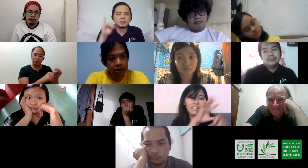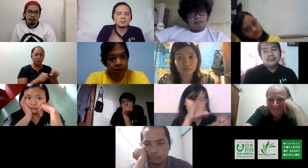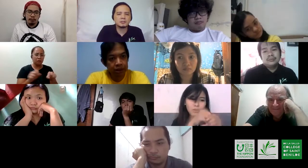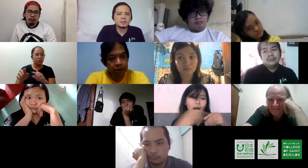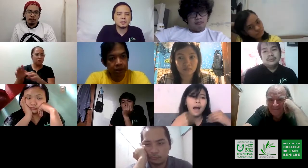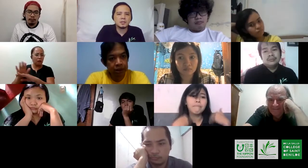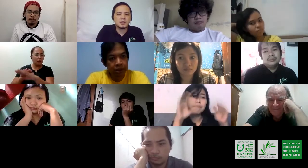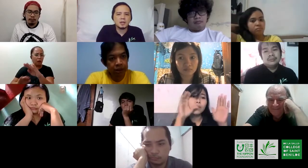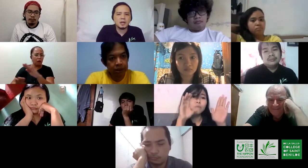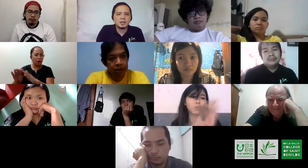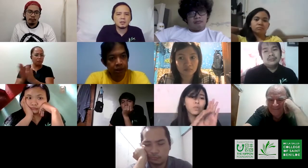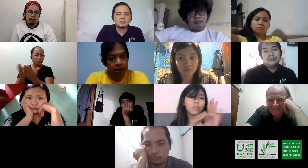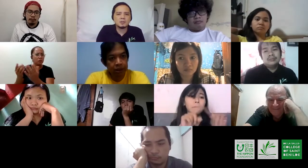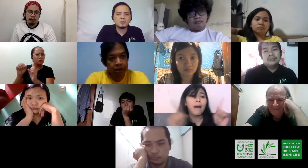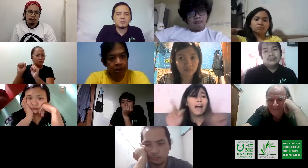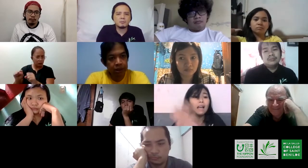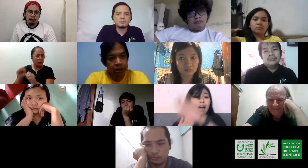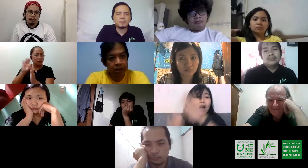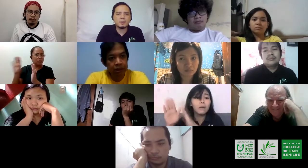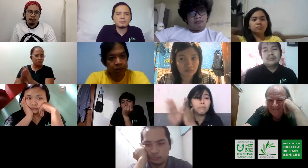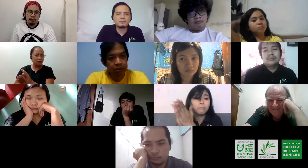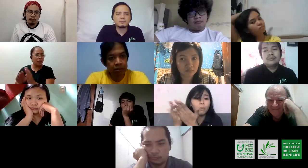okay.